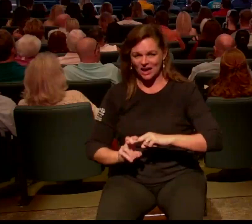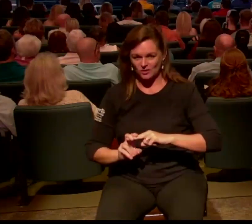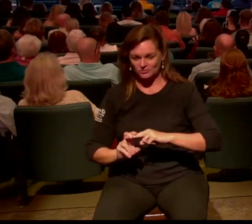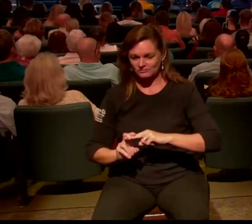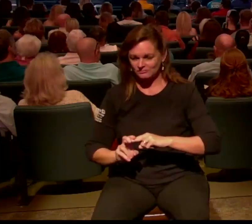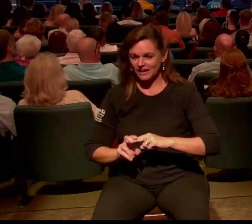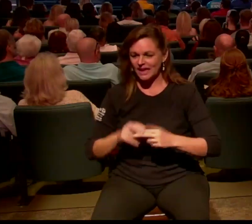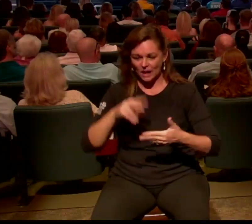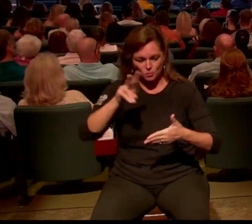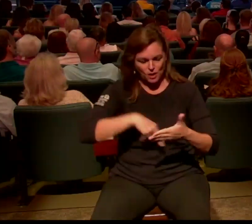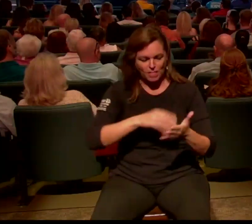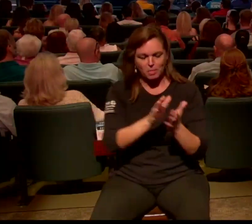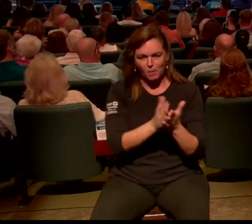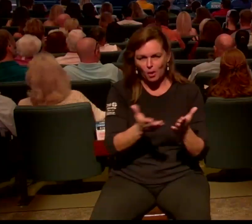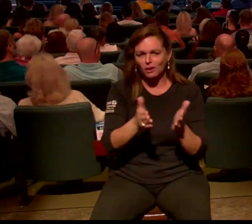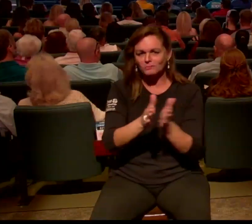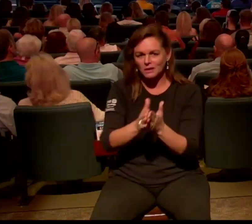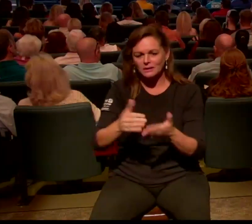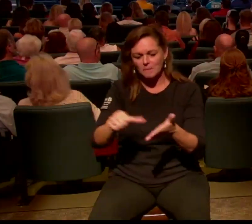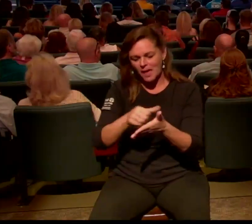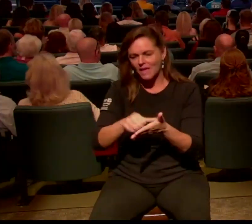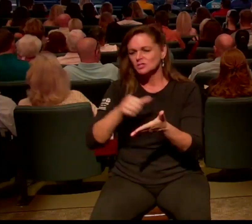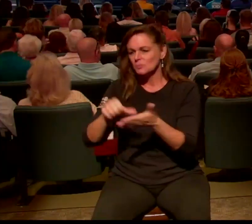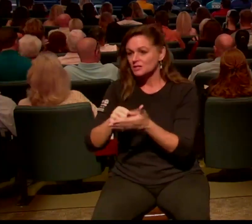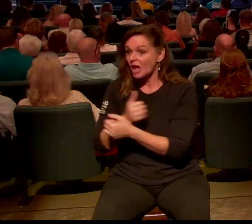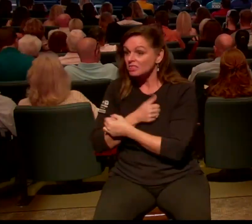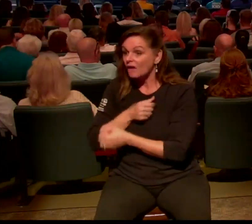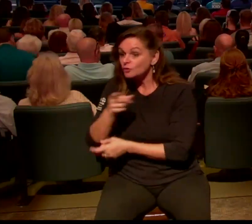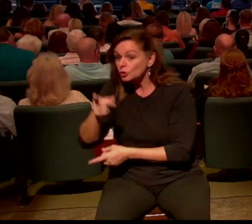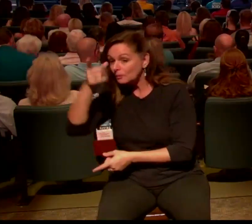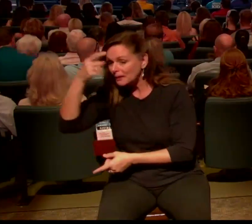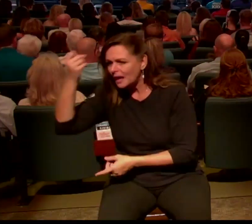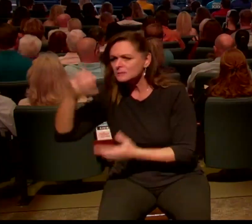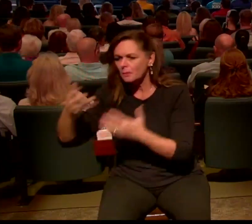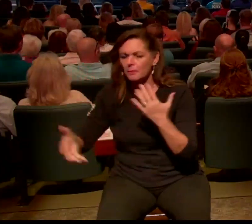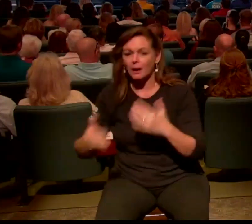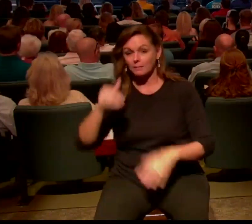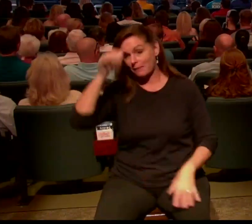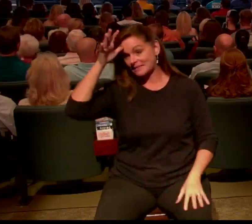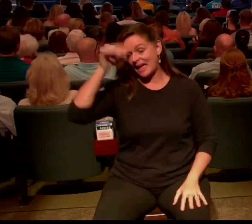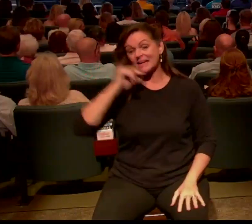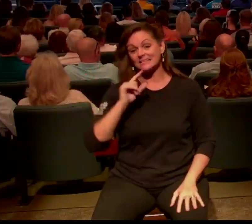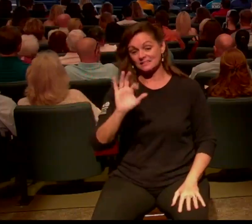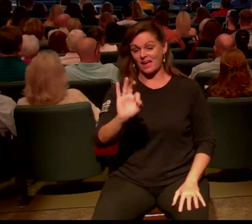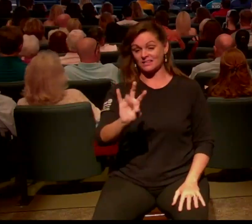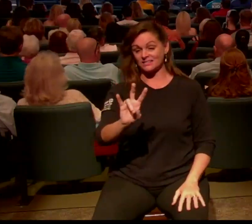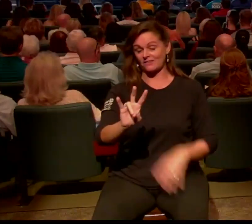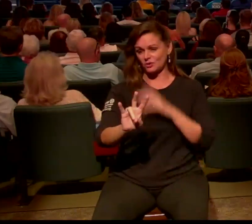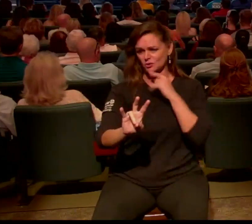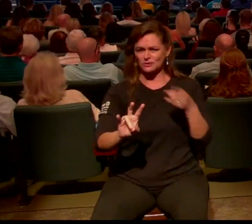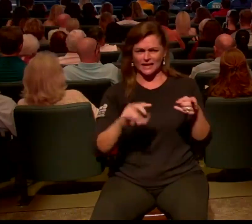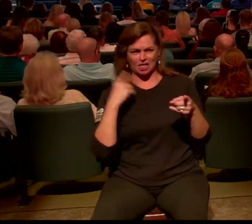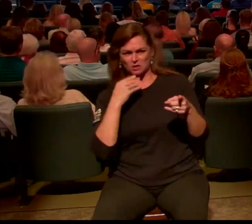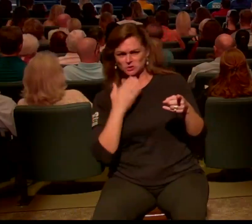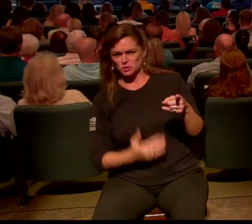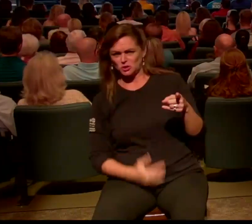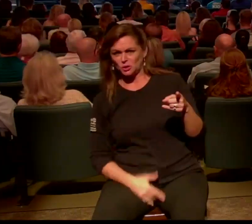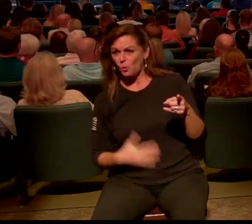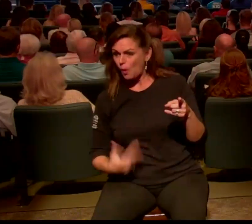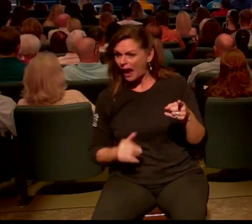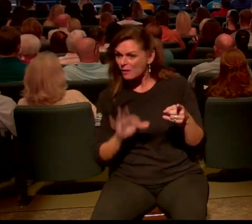I went through all the reasons and all the ways I love Dad. Now, Dad's 97, he's doing really, you could tell. I mean, doesn't he look good? I mean, my